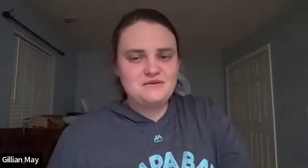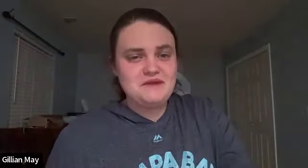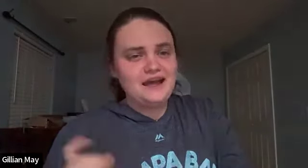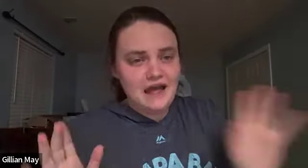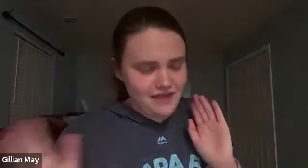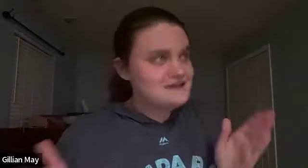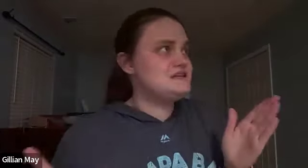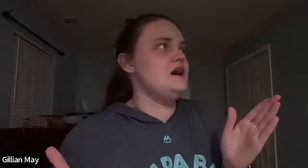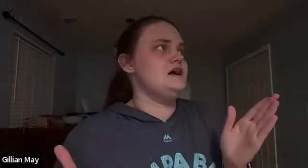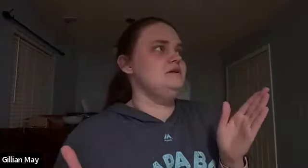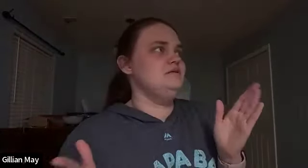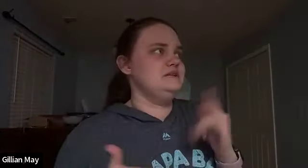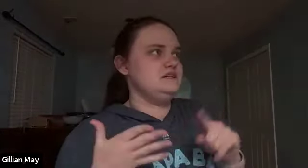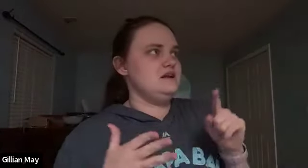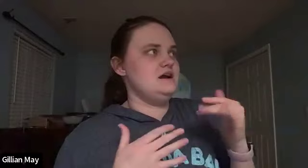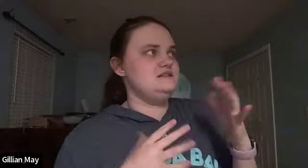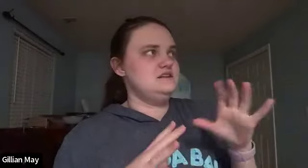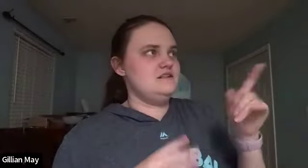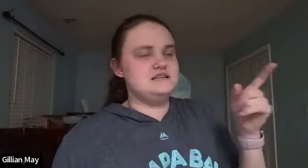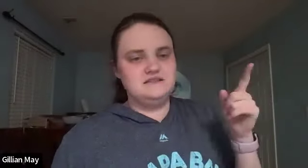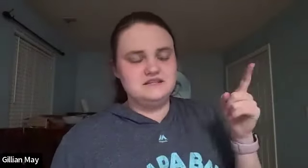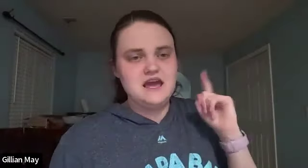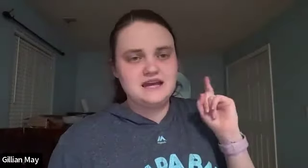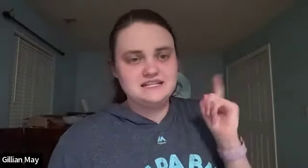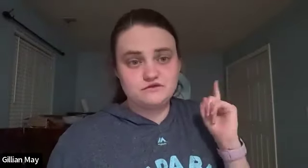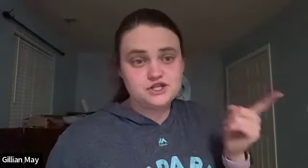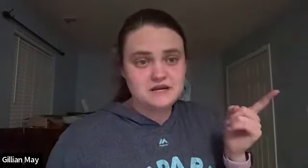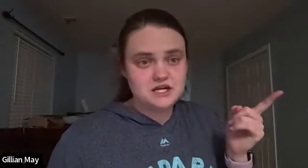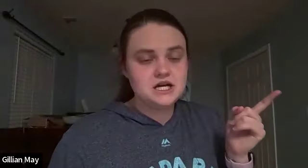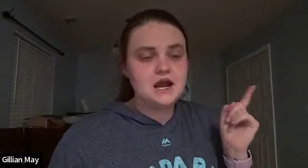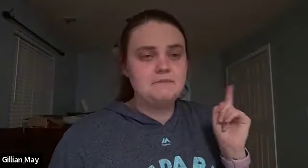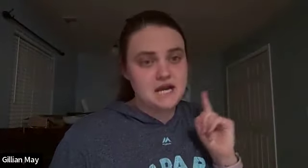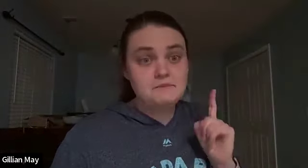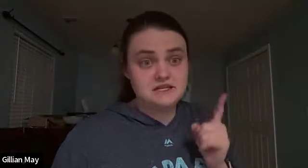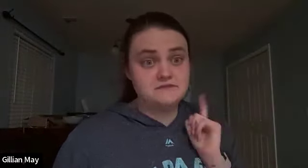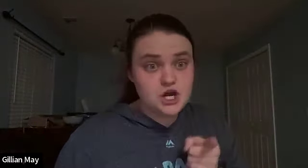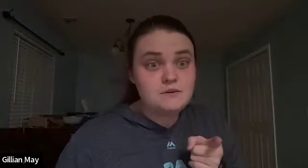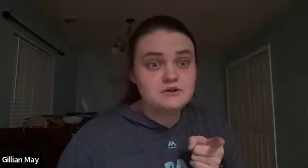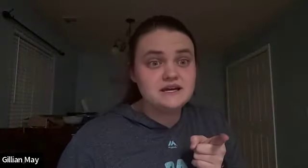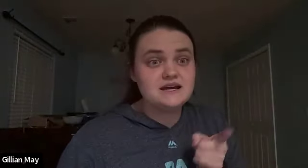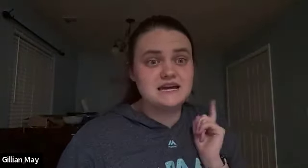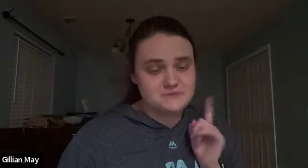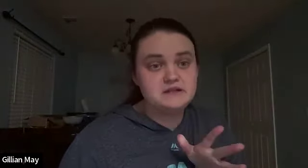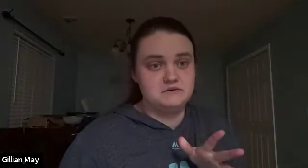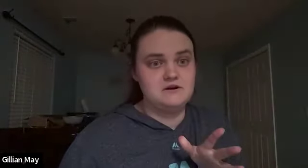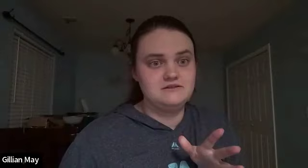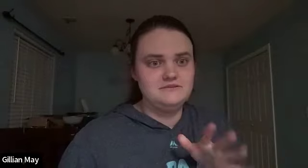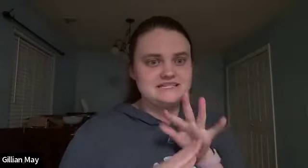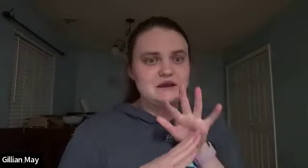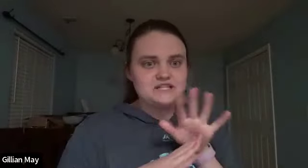thought last time I did a class in this, I did refrigerator, but I got myself in trouble because I spelled it wrong. Because I went